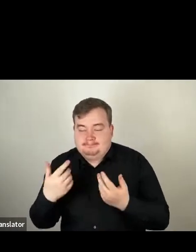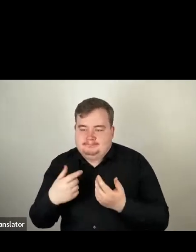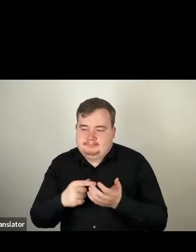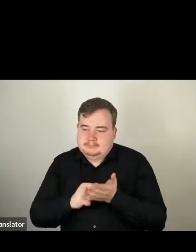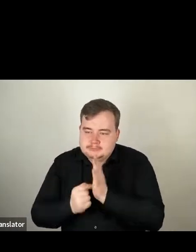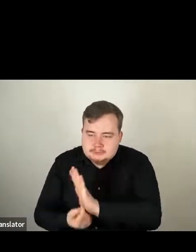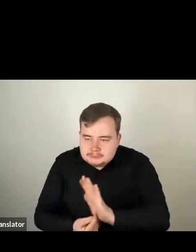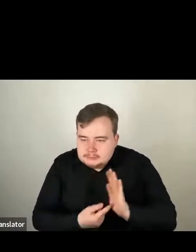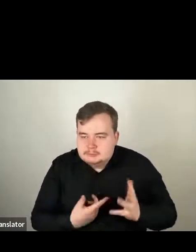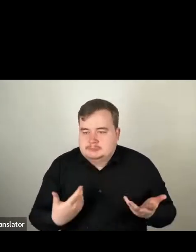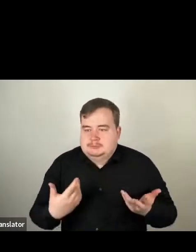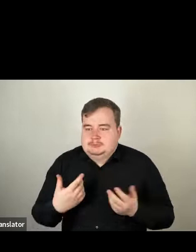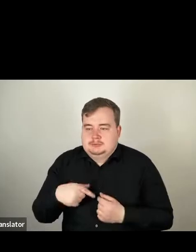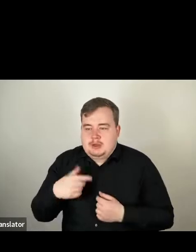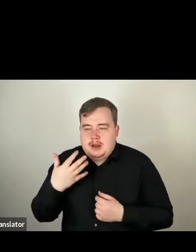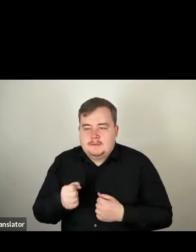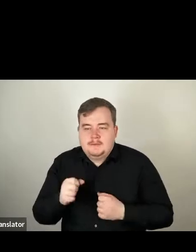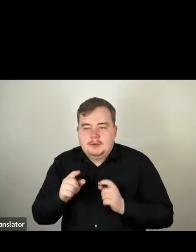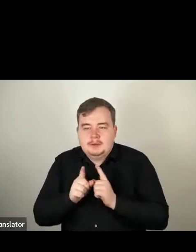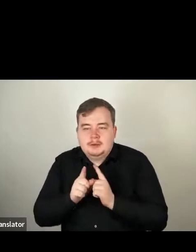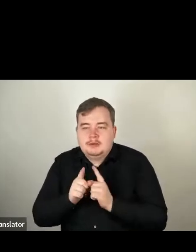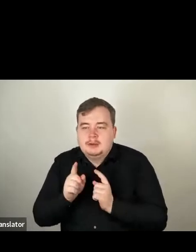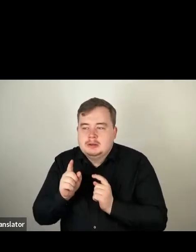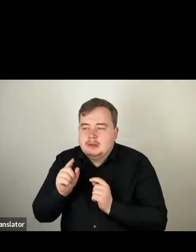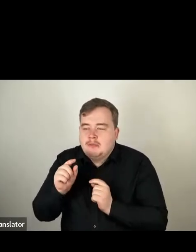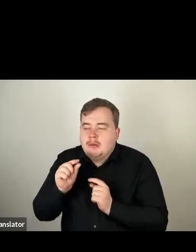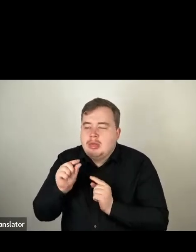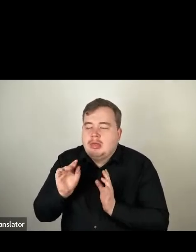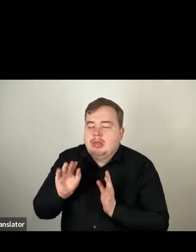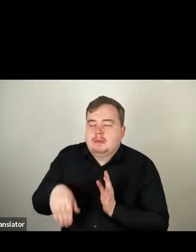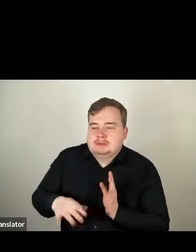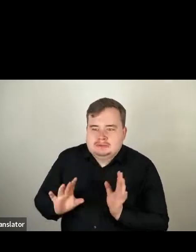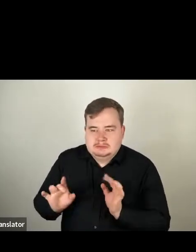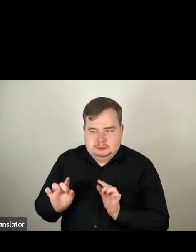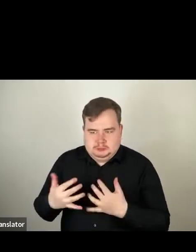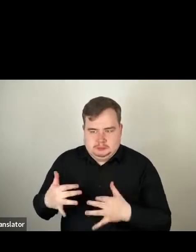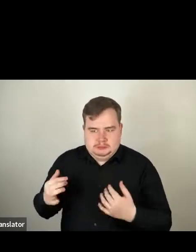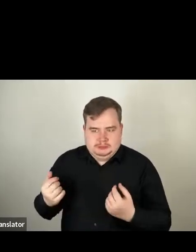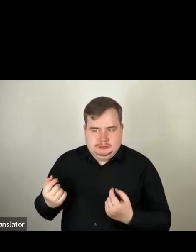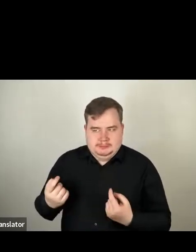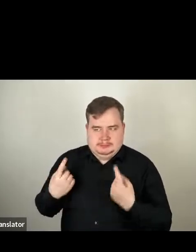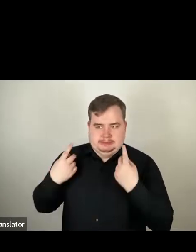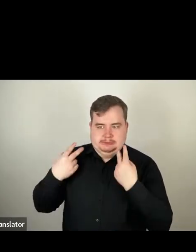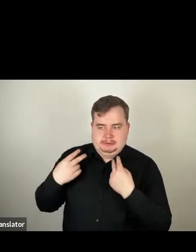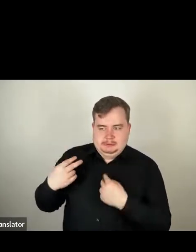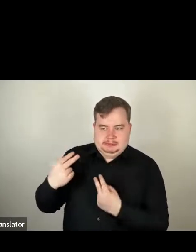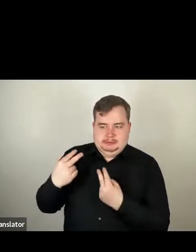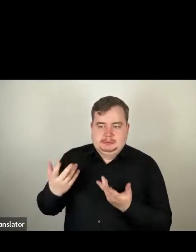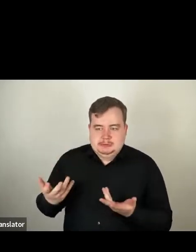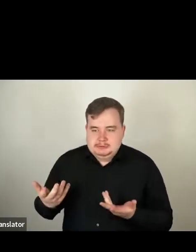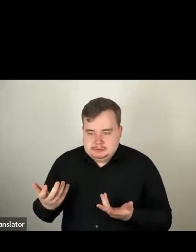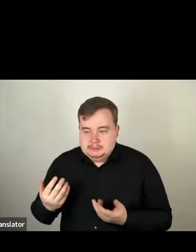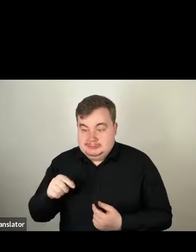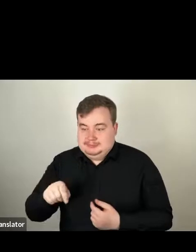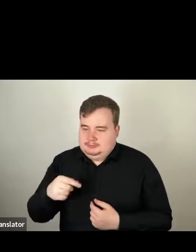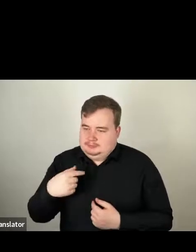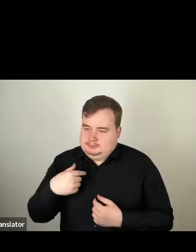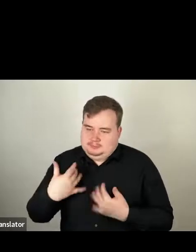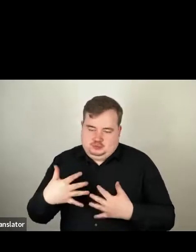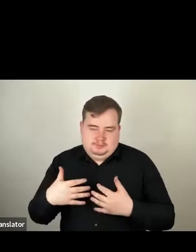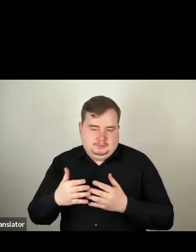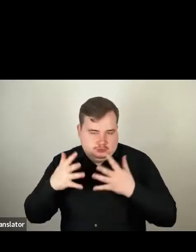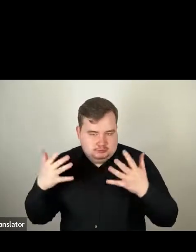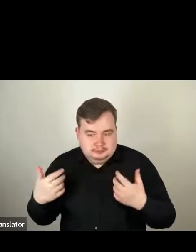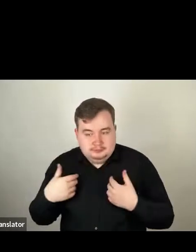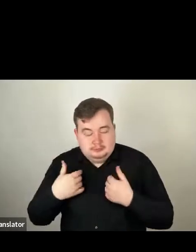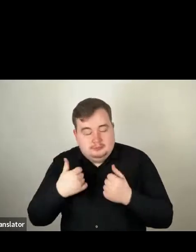truly remarkable. At this point, I would like to sincerely thank the OSCE PI Assembly's